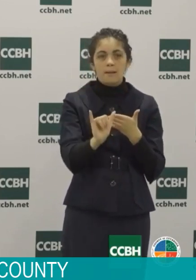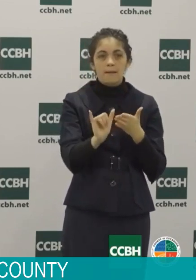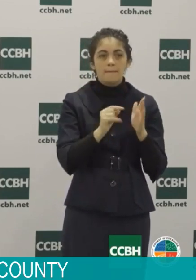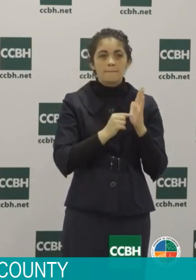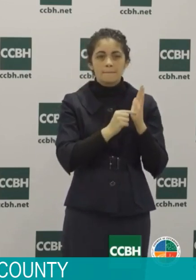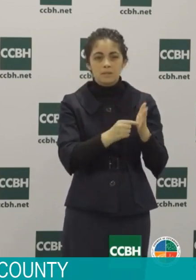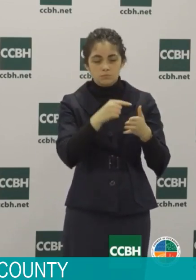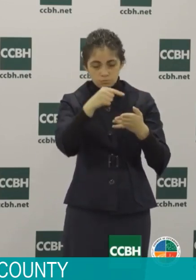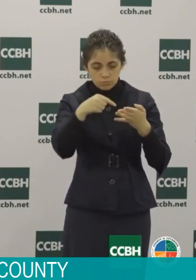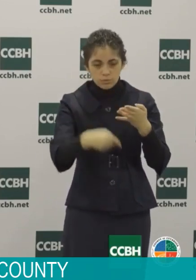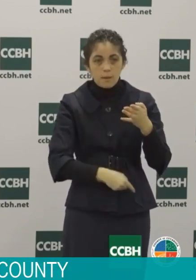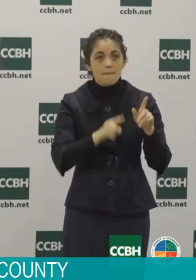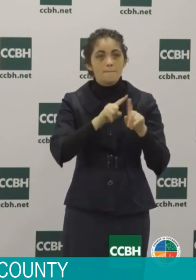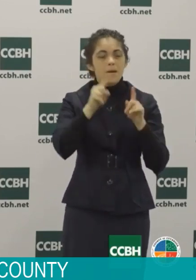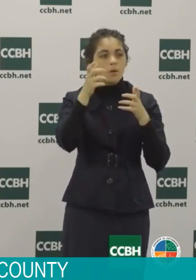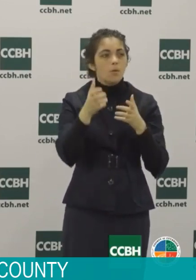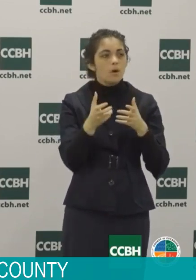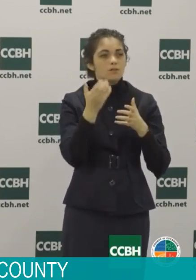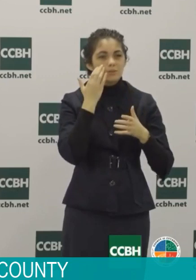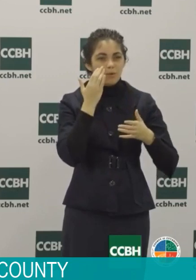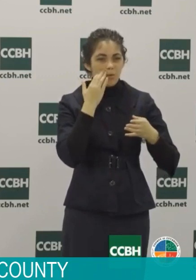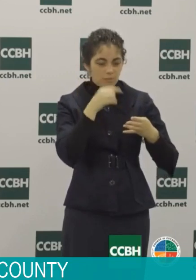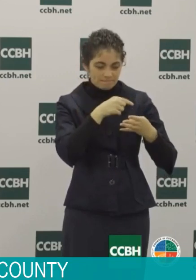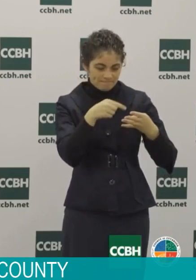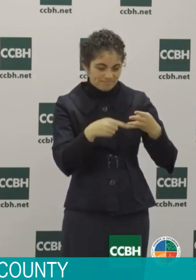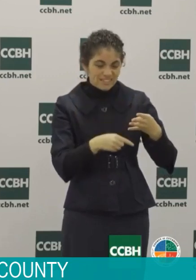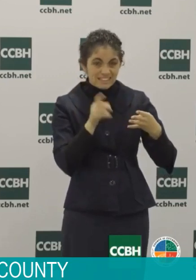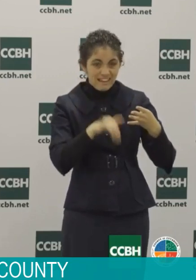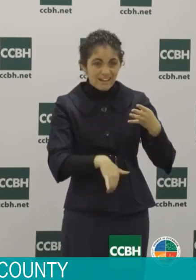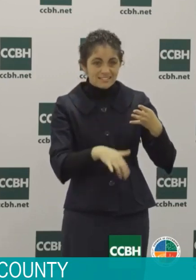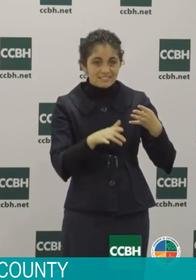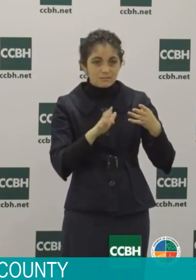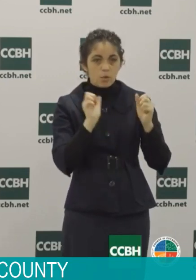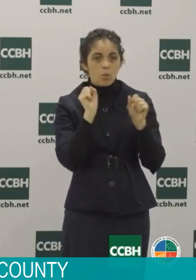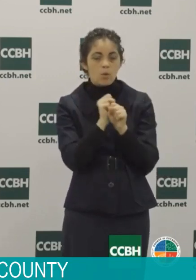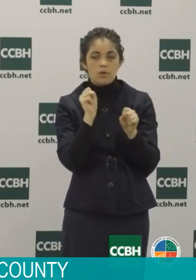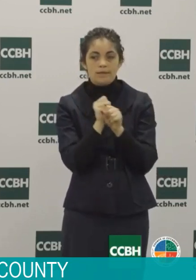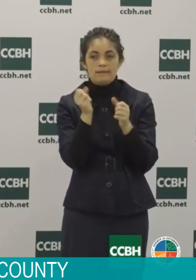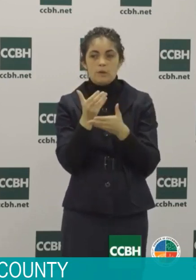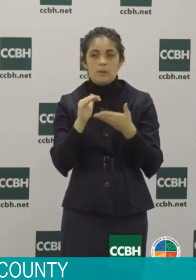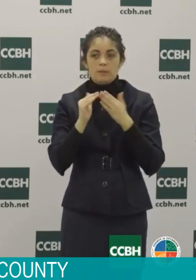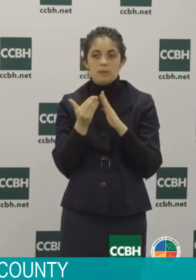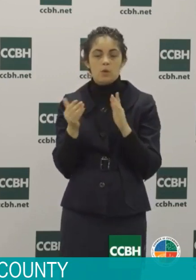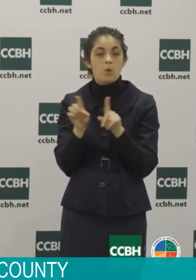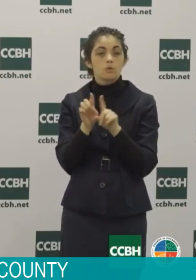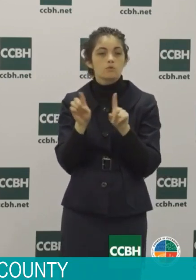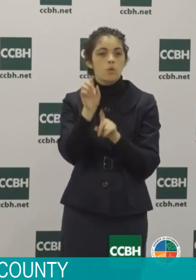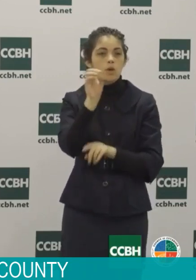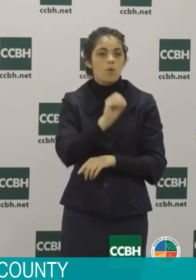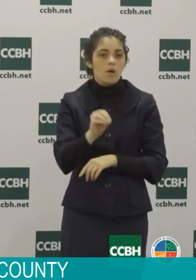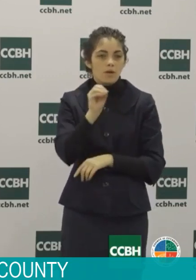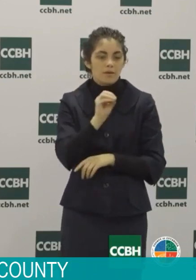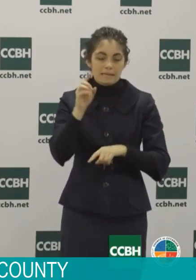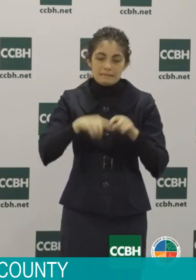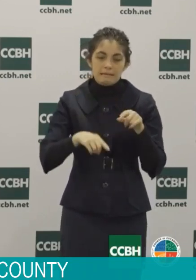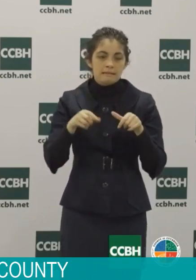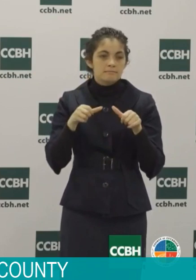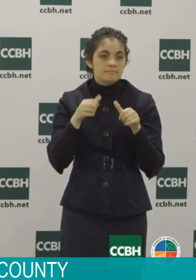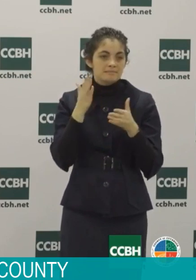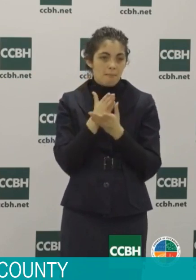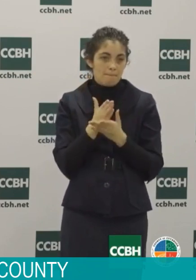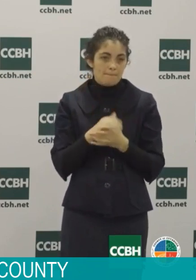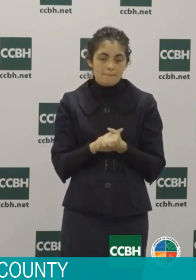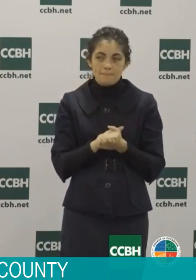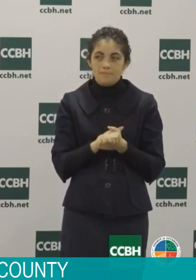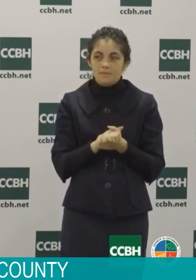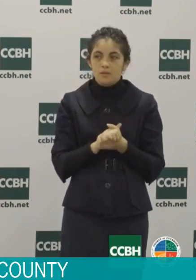more importantly, we want you to hear that everything you're doing is working in this community and across the state of Ohio, and we can't let up.